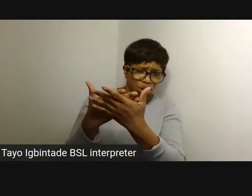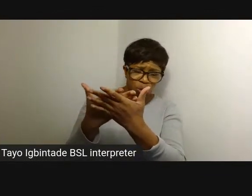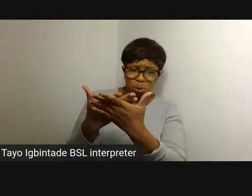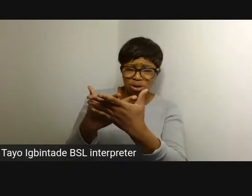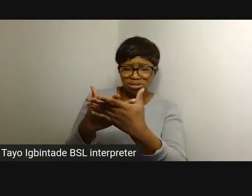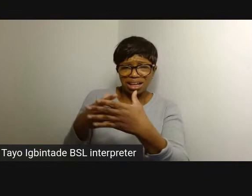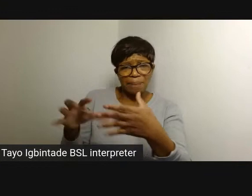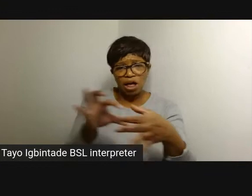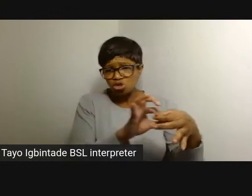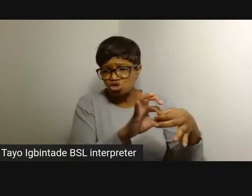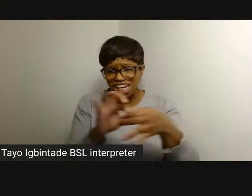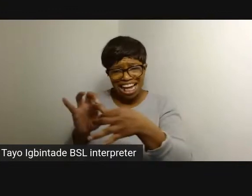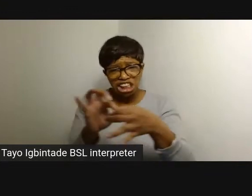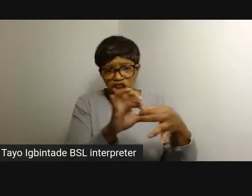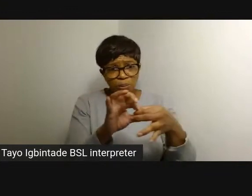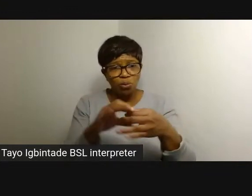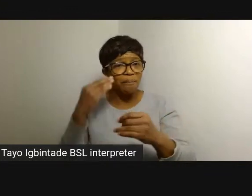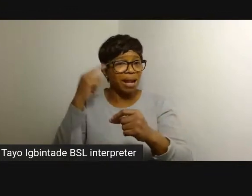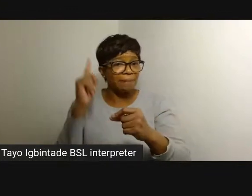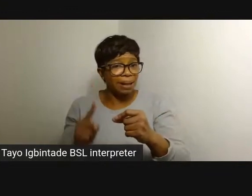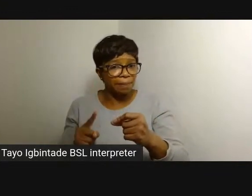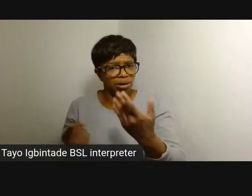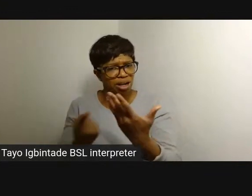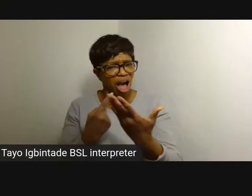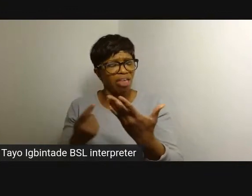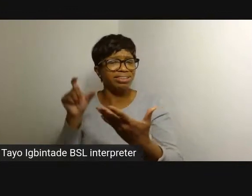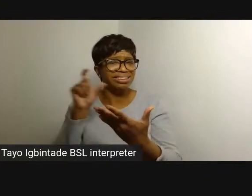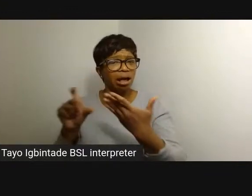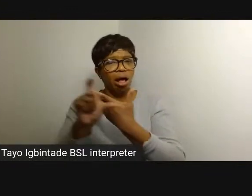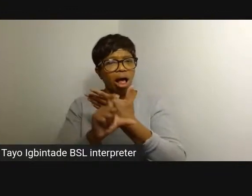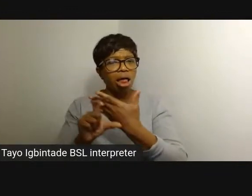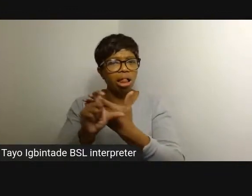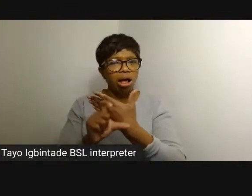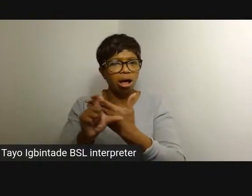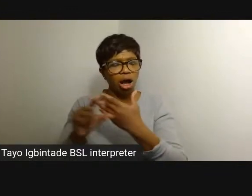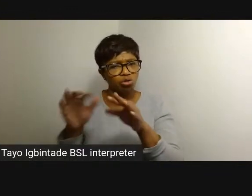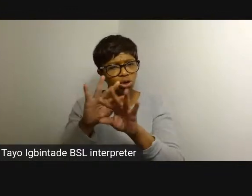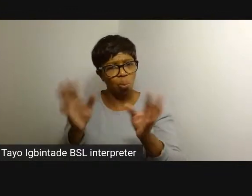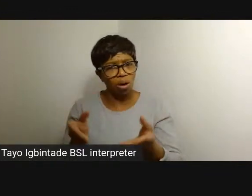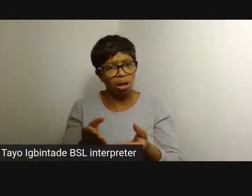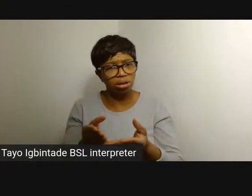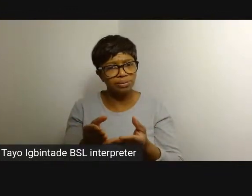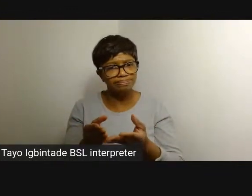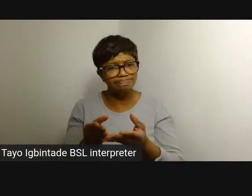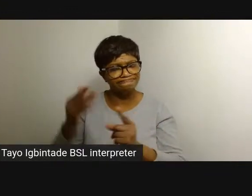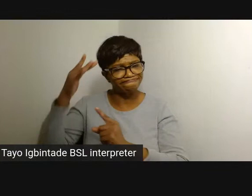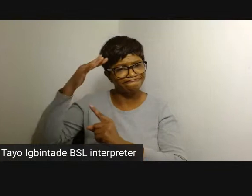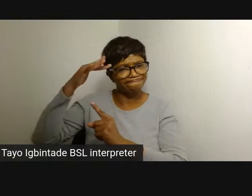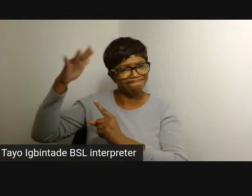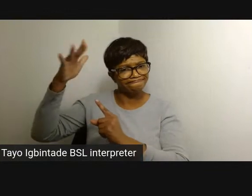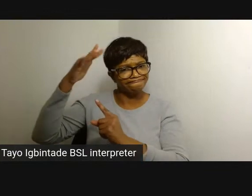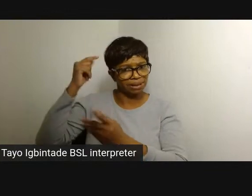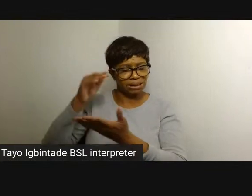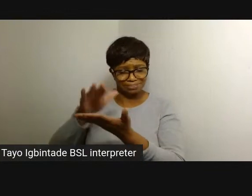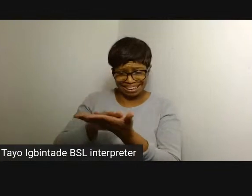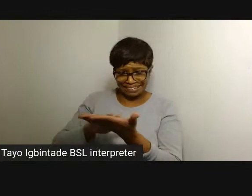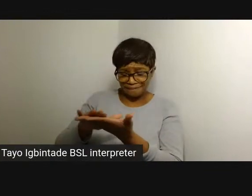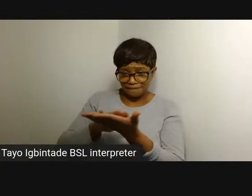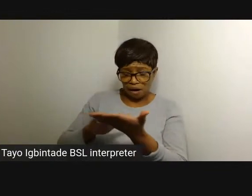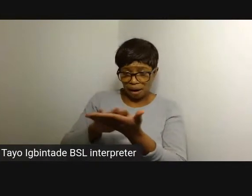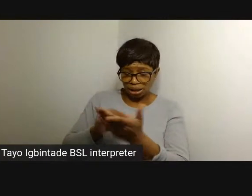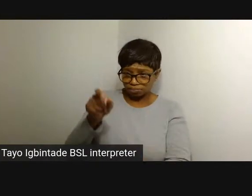and people of other skin color across the world. An ideology that has defined who is